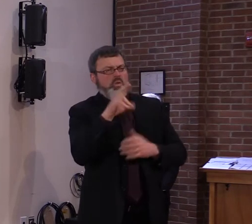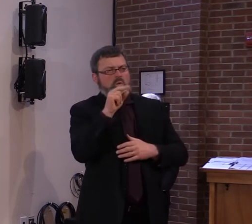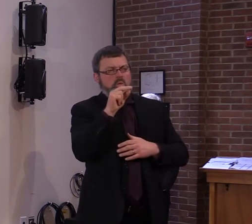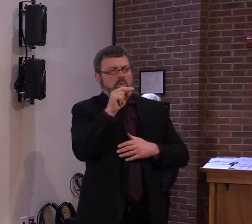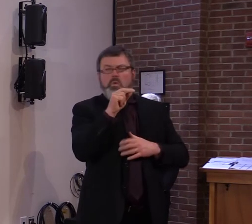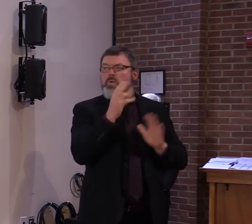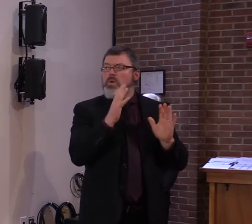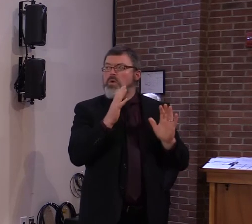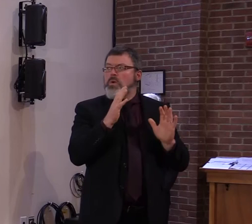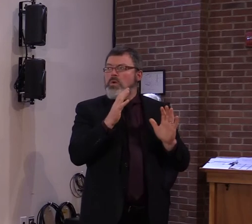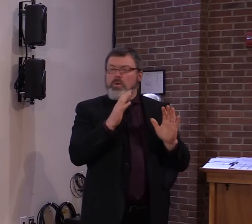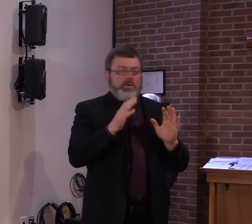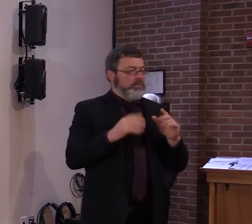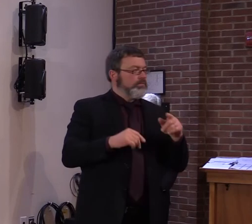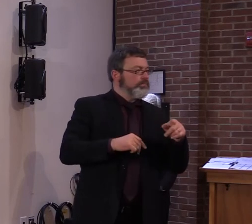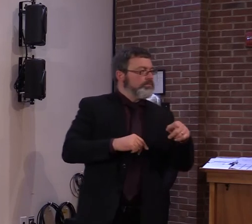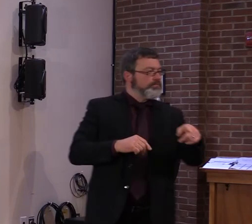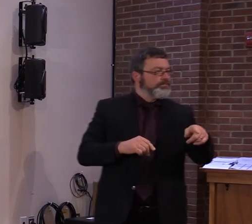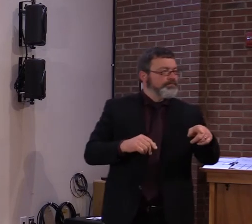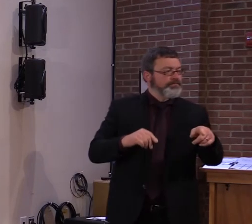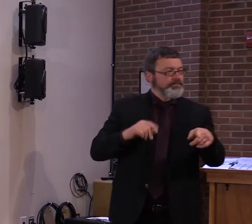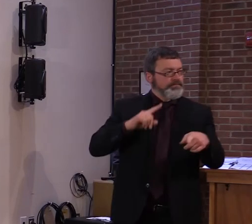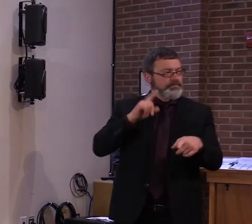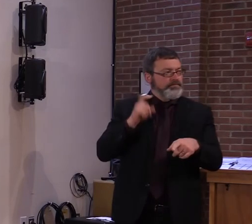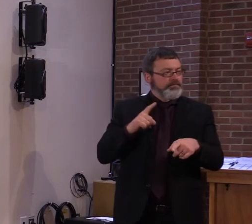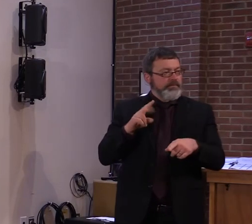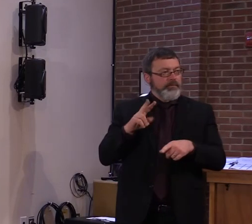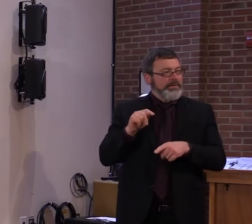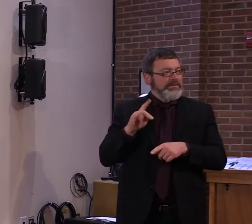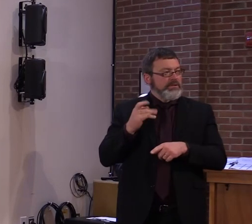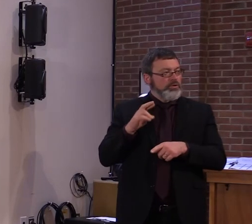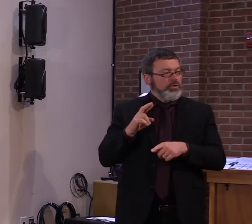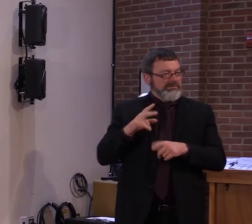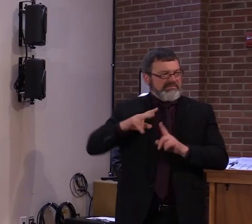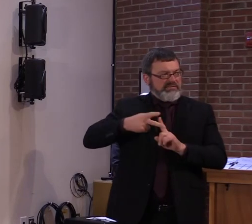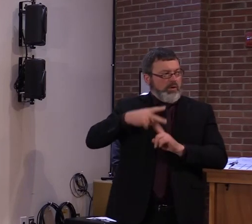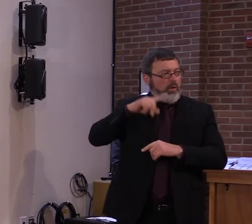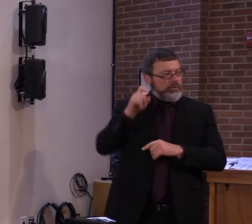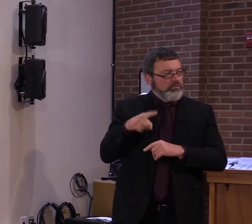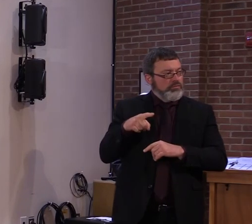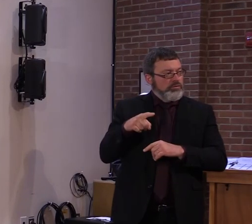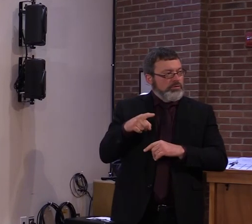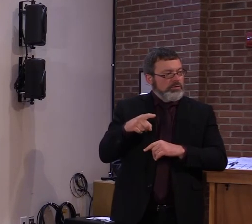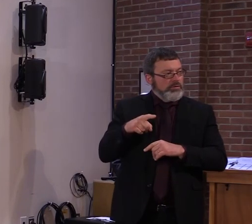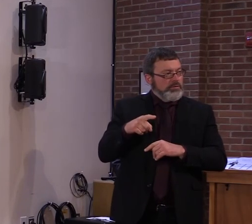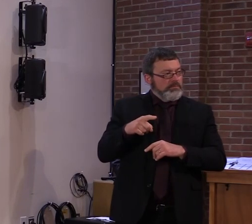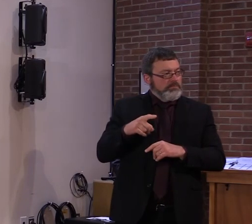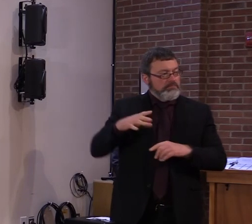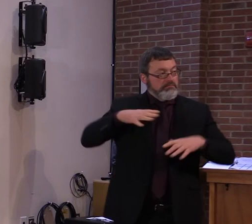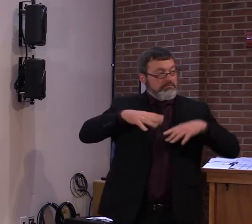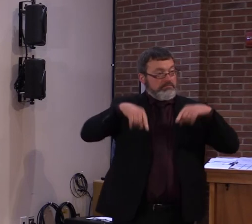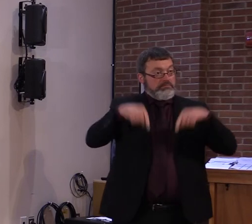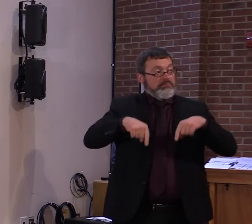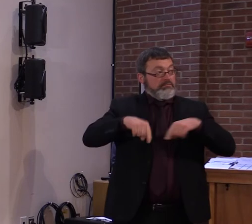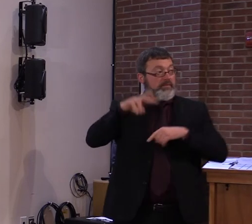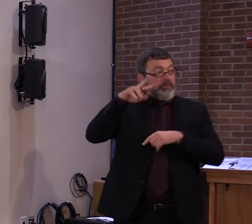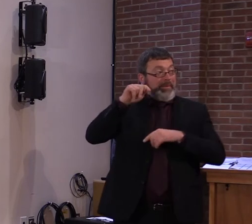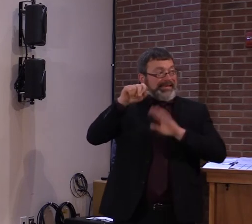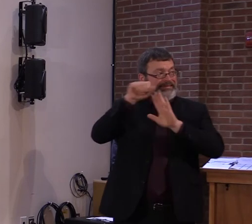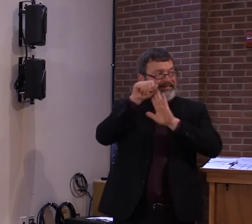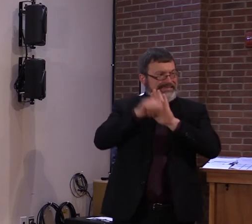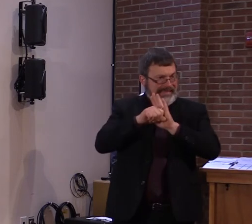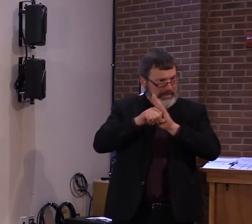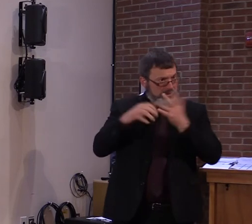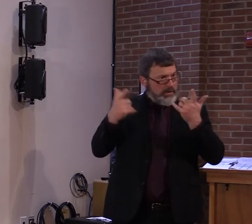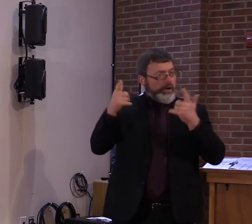So to be clear, are you working on a set of metrics that would dictate when and if